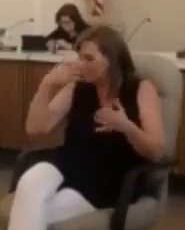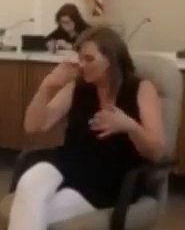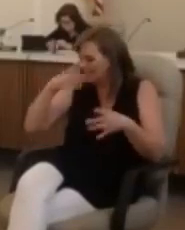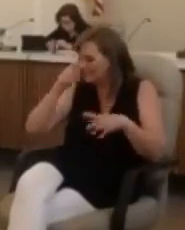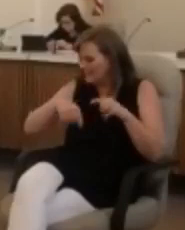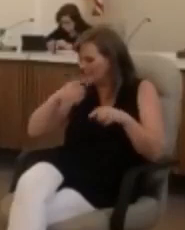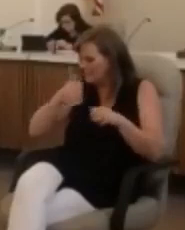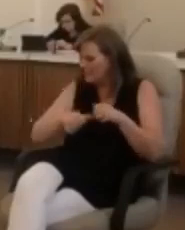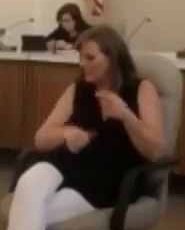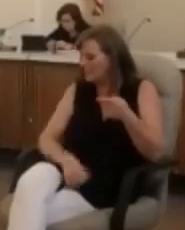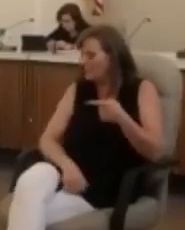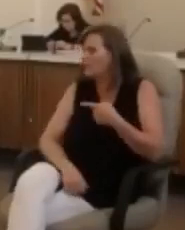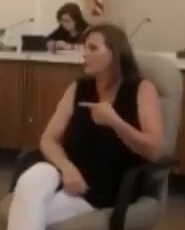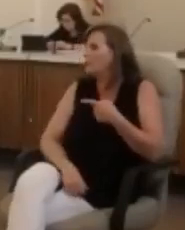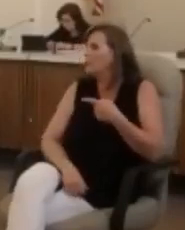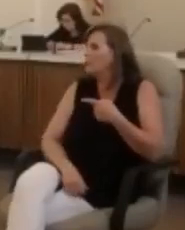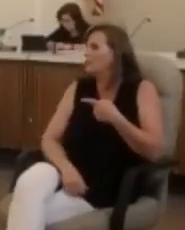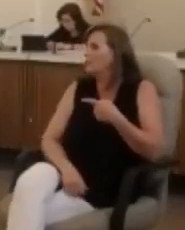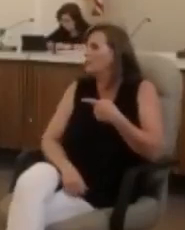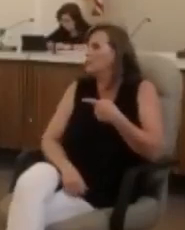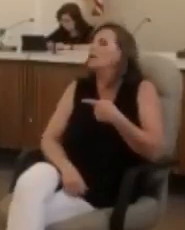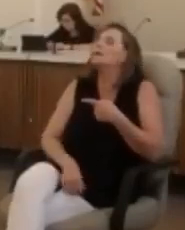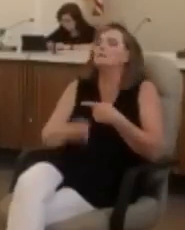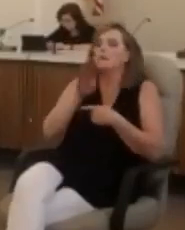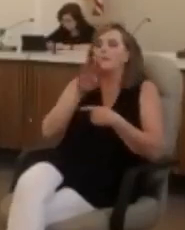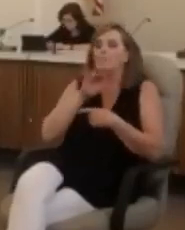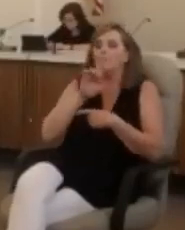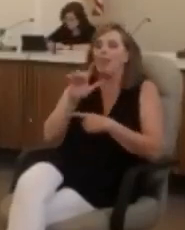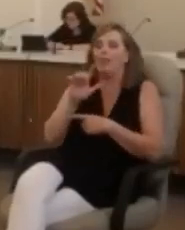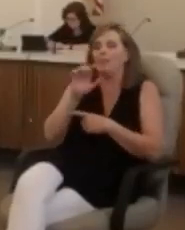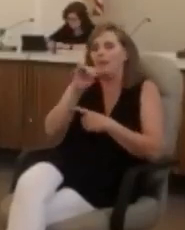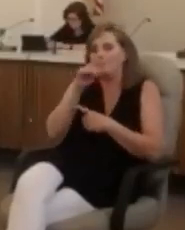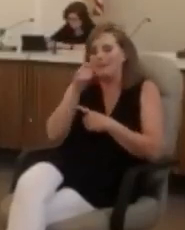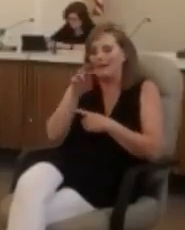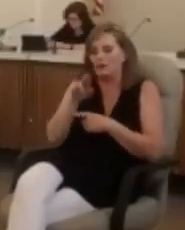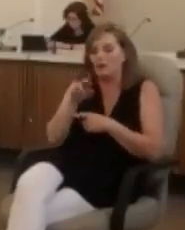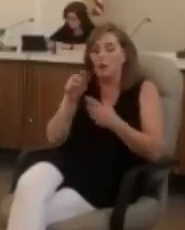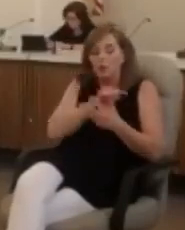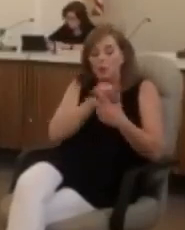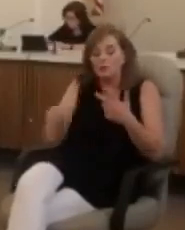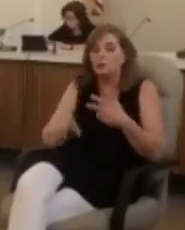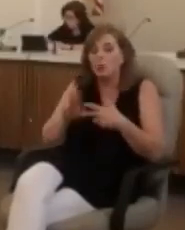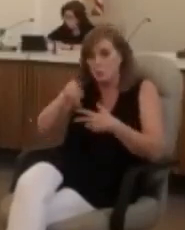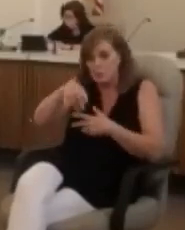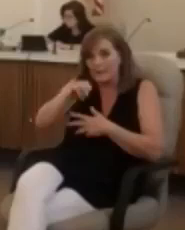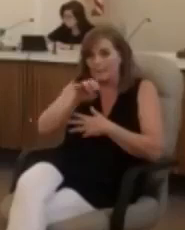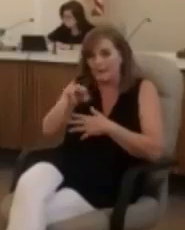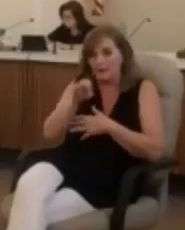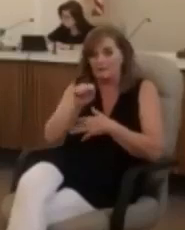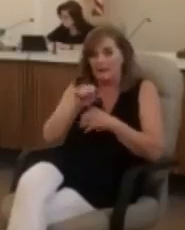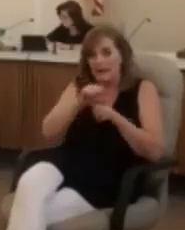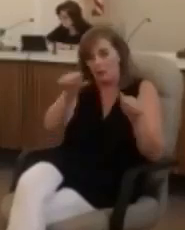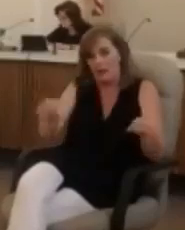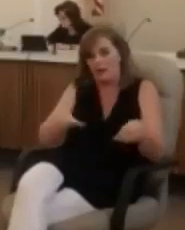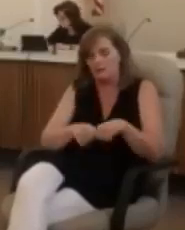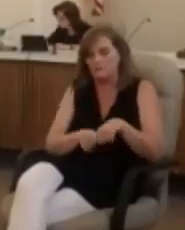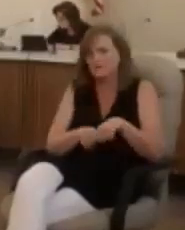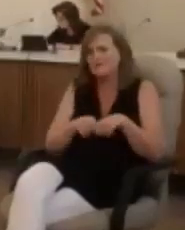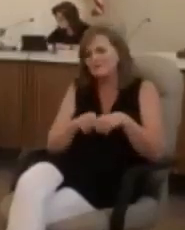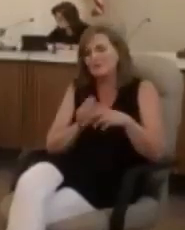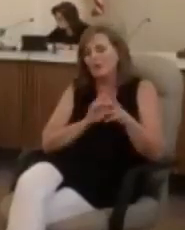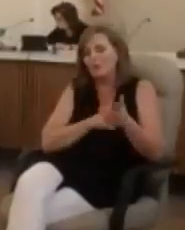me. What is it? Bell Manor. So, you know, there's a number of these